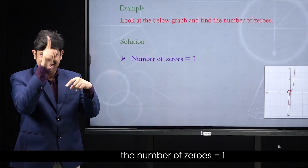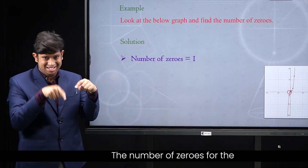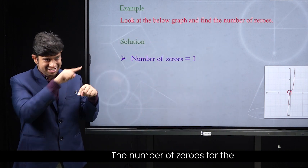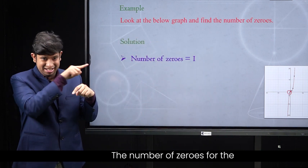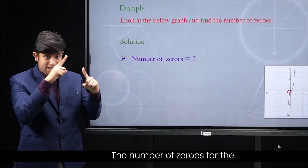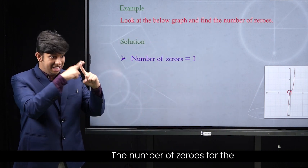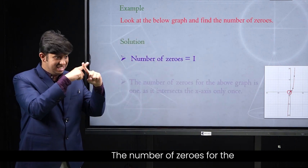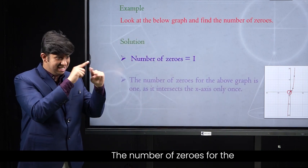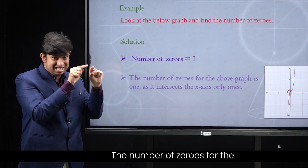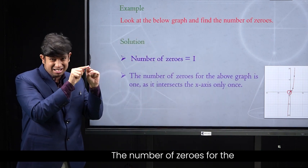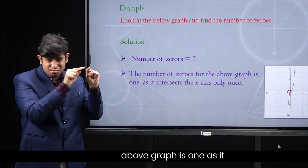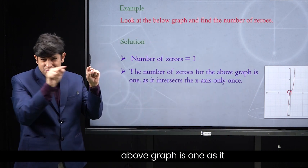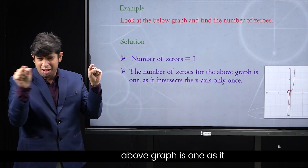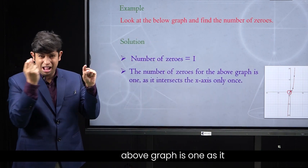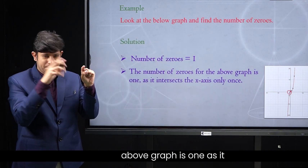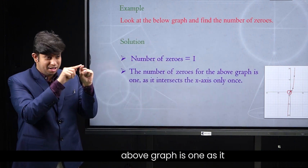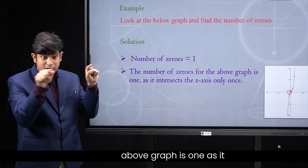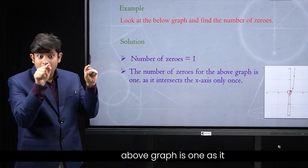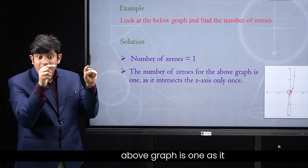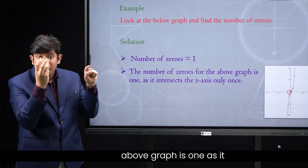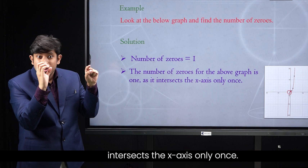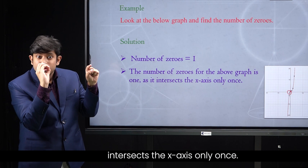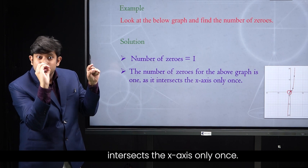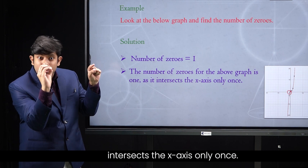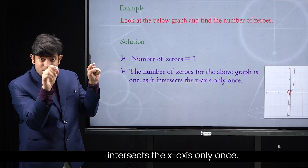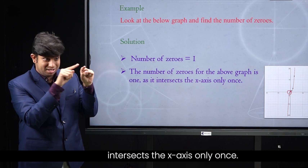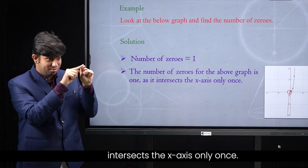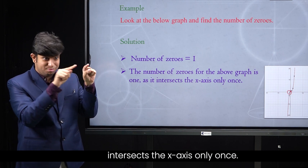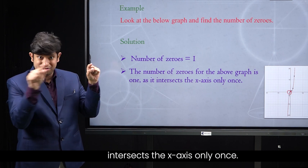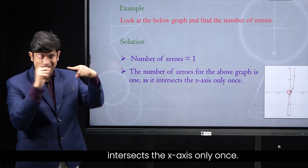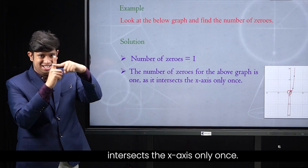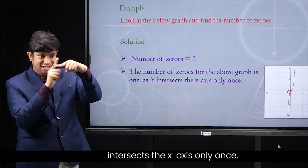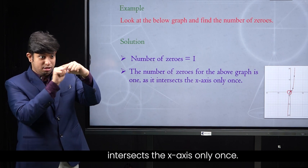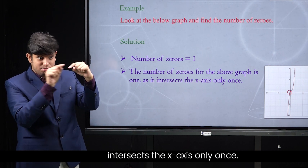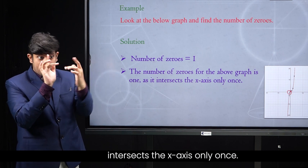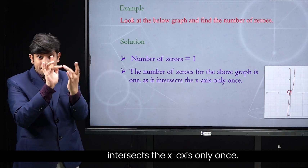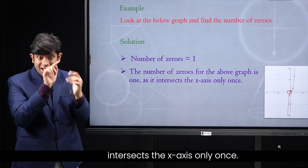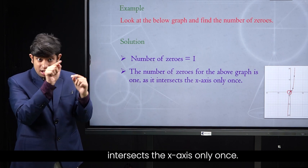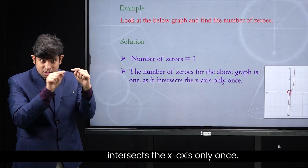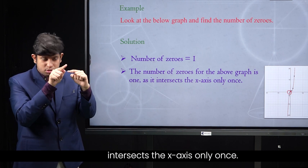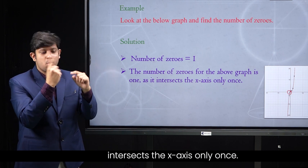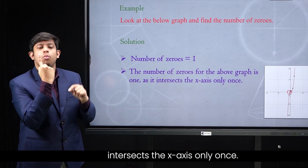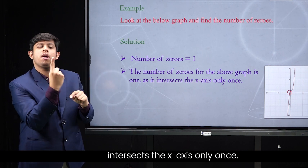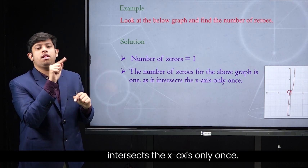The number of zeros for the above graph is 1 as it intersects x-axis only once.